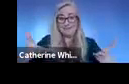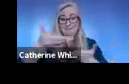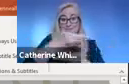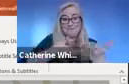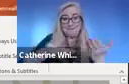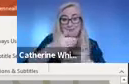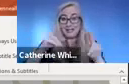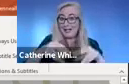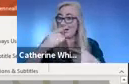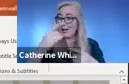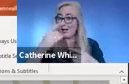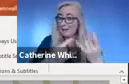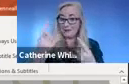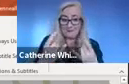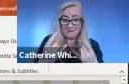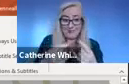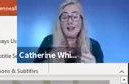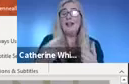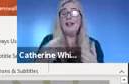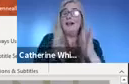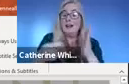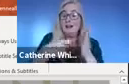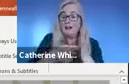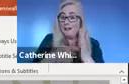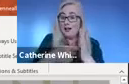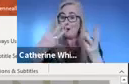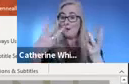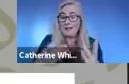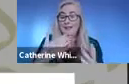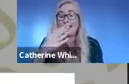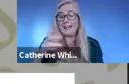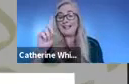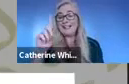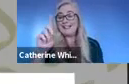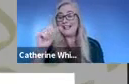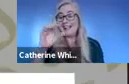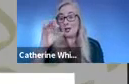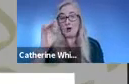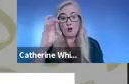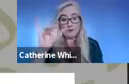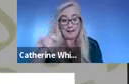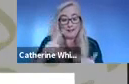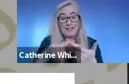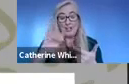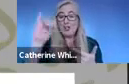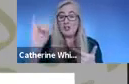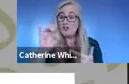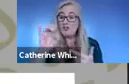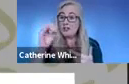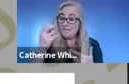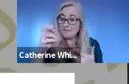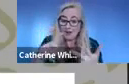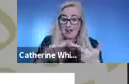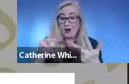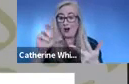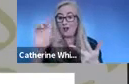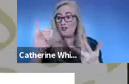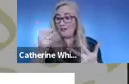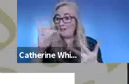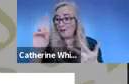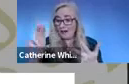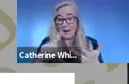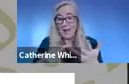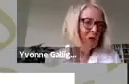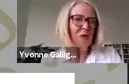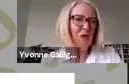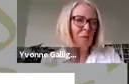happen. In particular, I want to thank Professor Daniel Gray, Jennifer Keneally, Jennifer Riley, and my